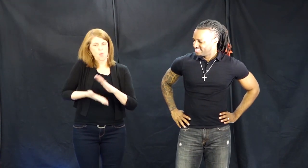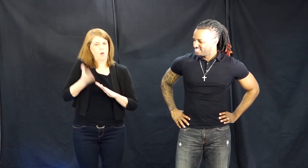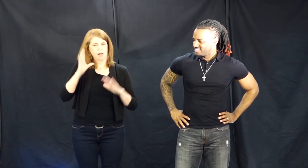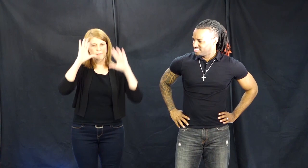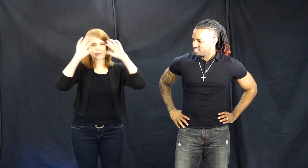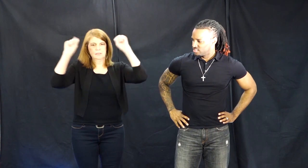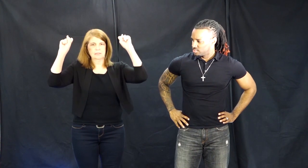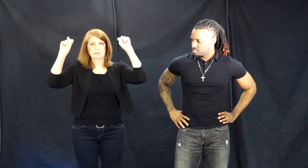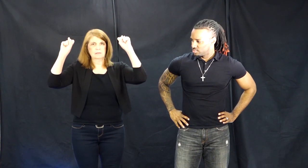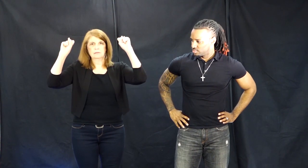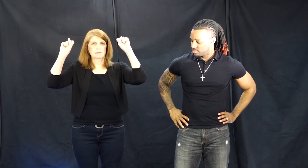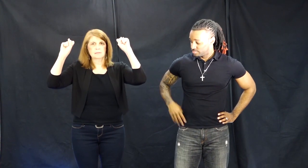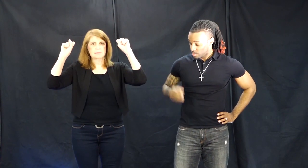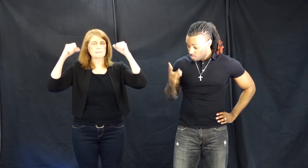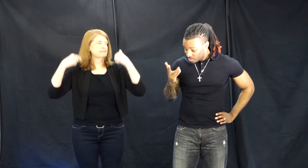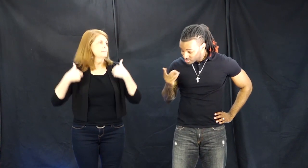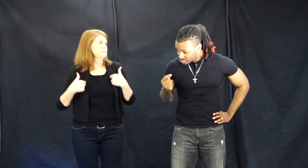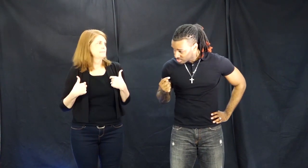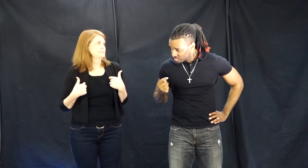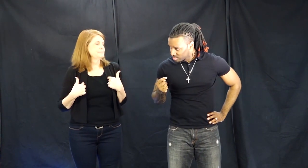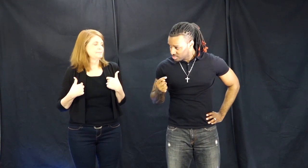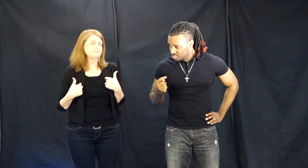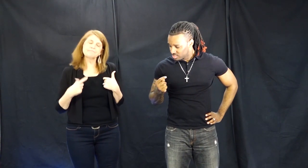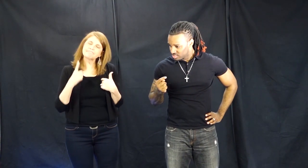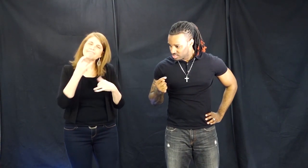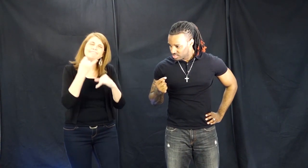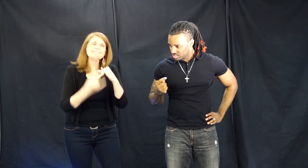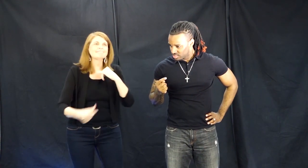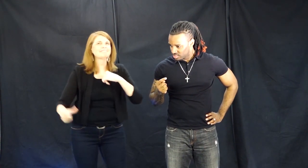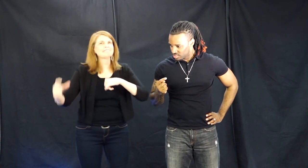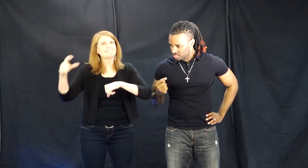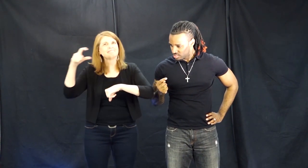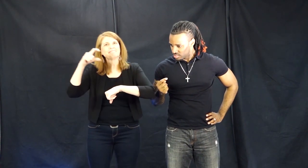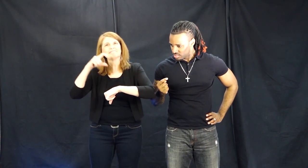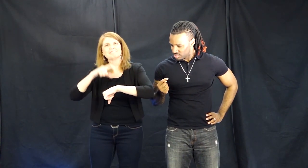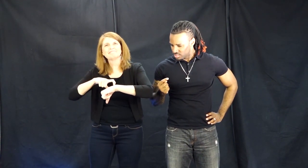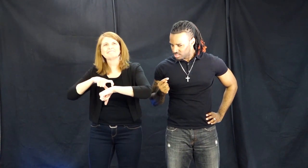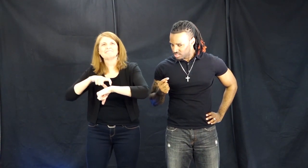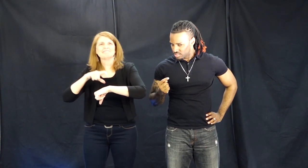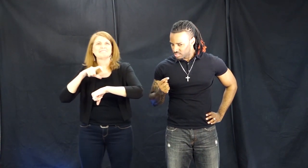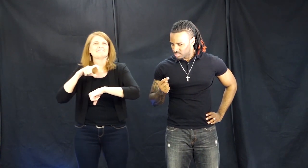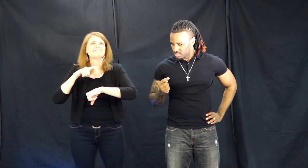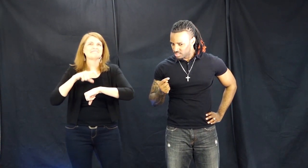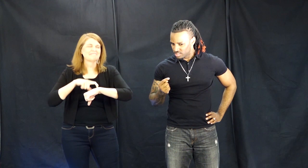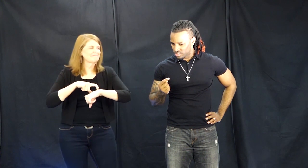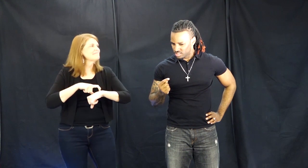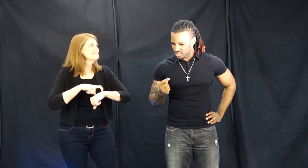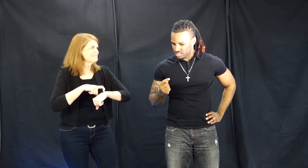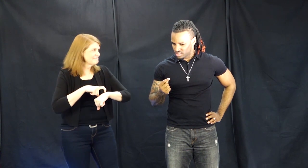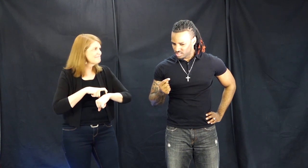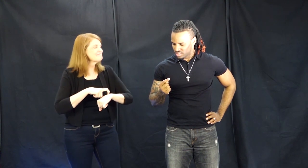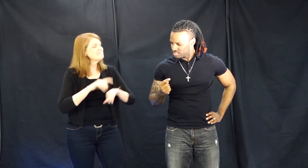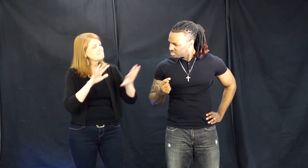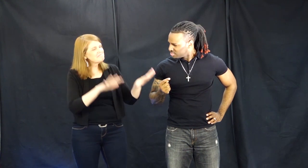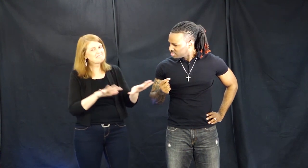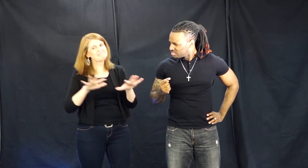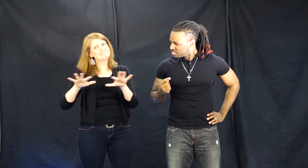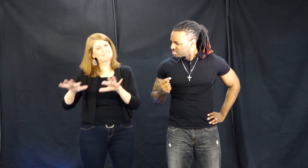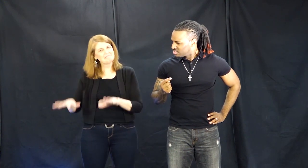president. I'm sorry, what? One last time. Relax, have a drink with me